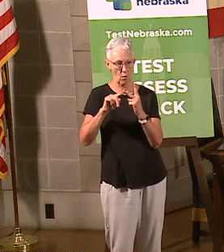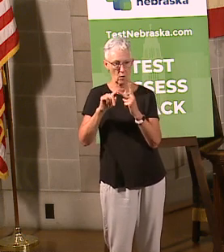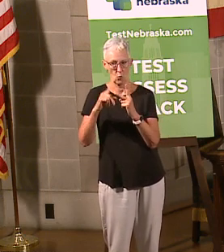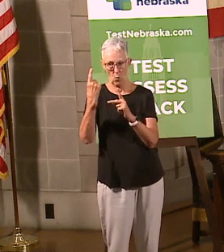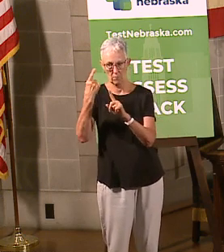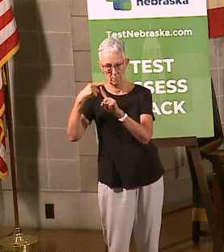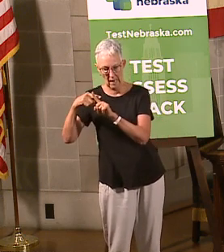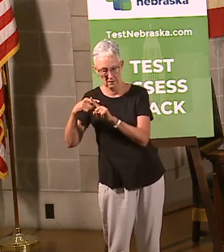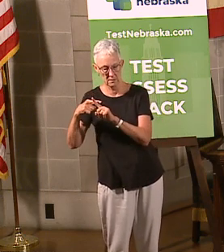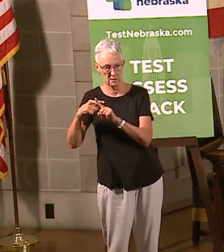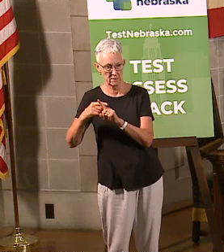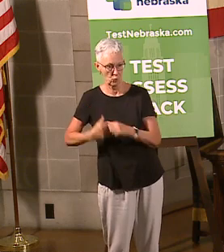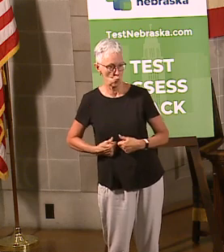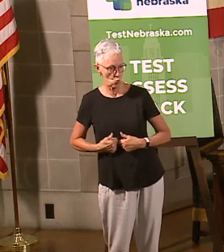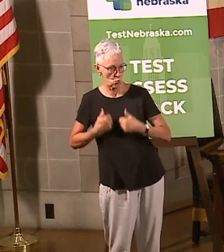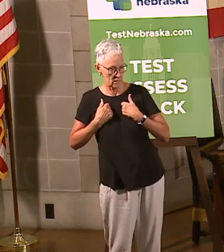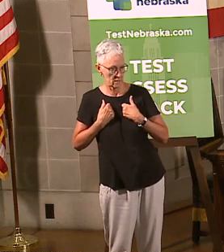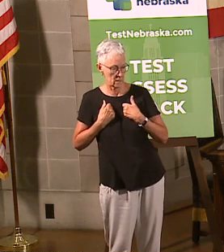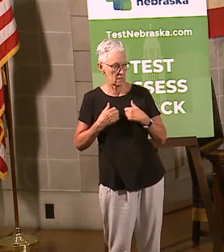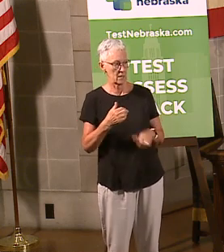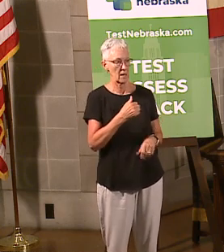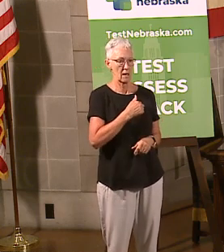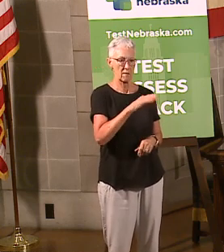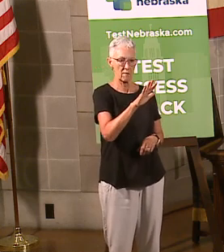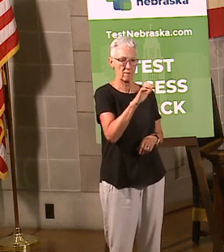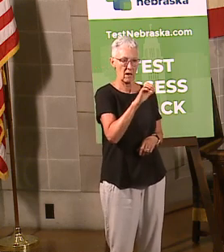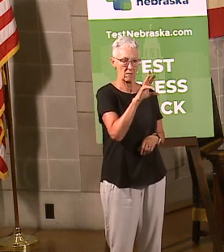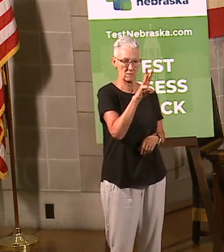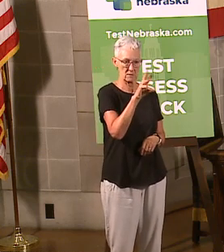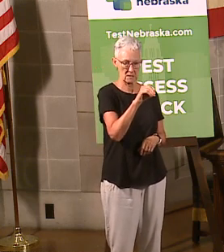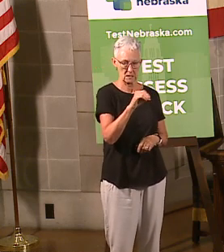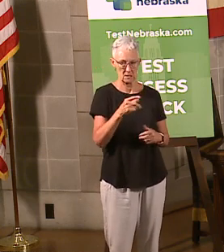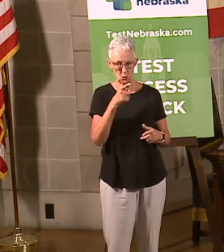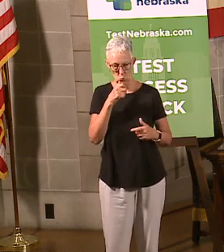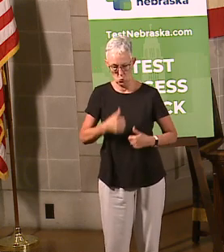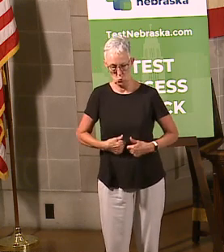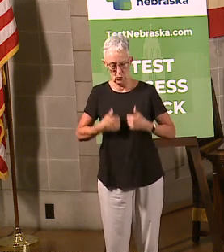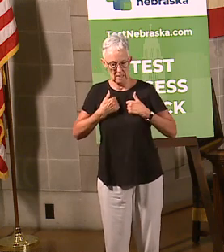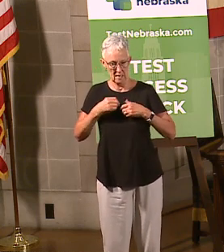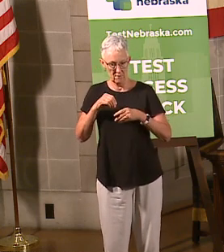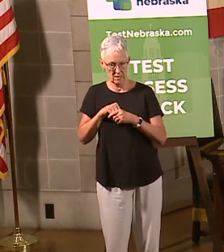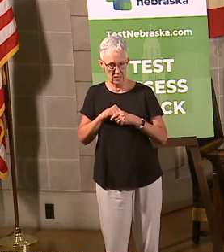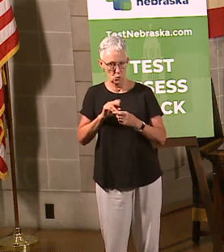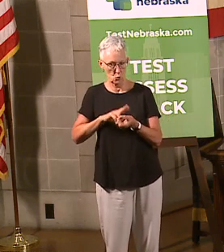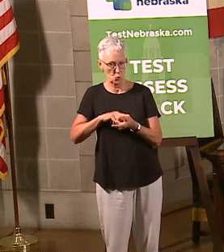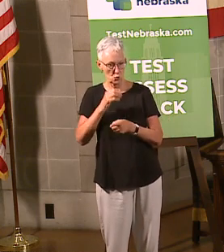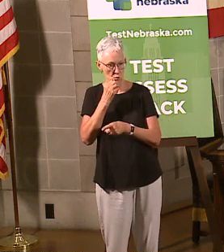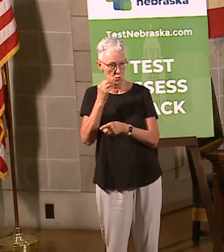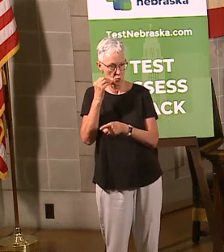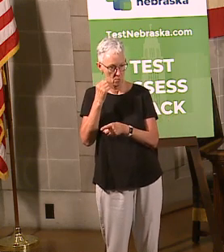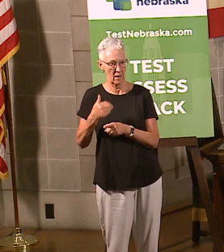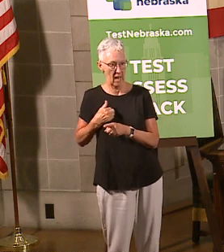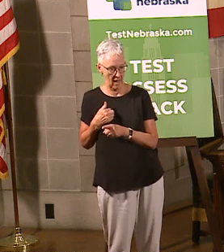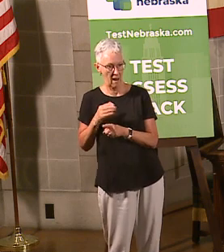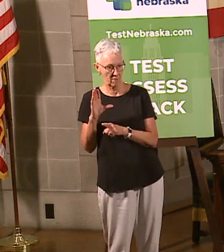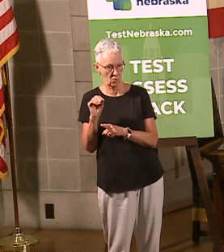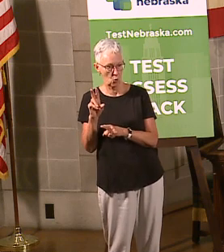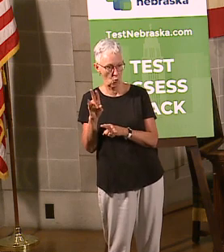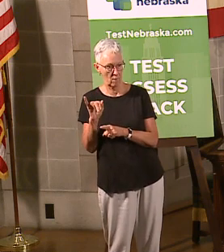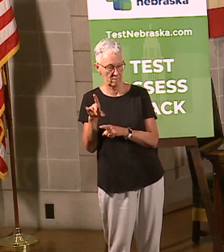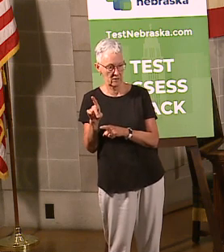COVID-19. There's 560 residents that are COVID positive in those facilities,